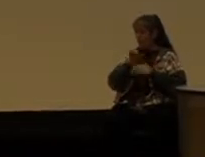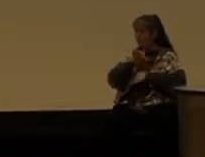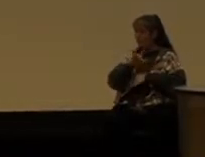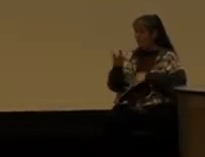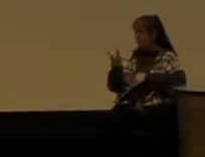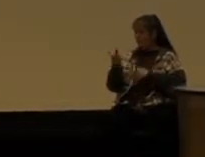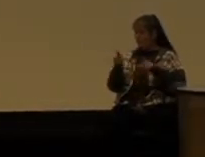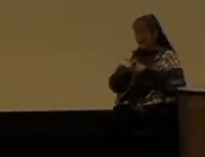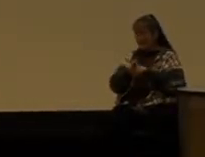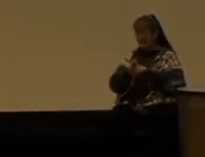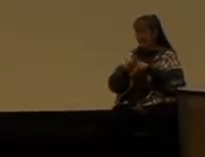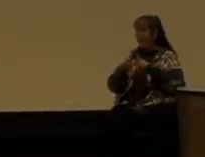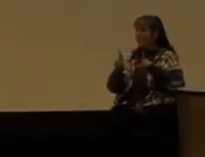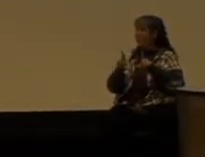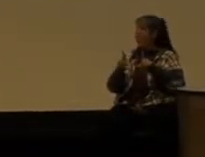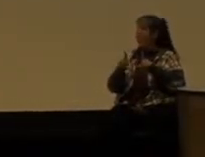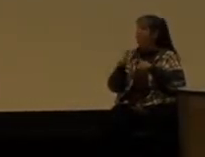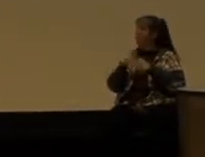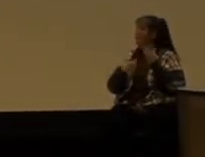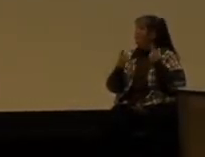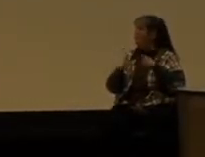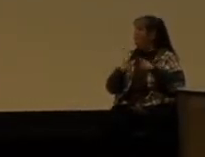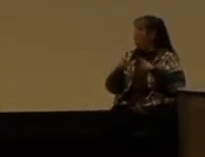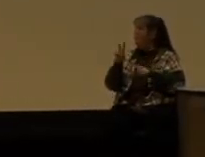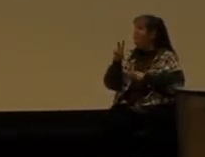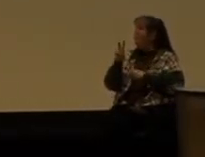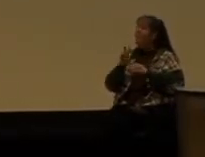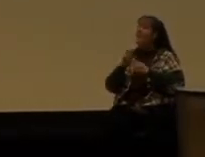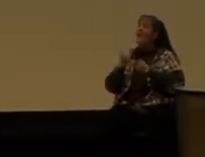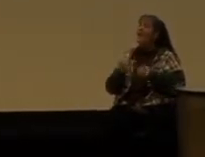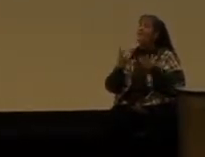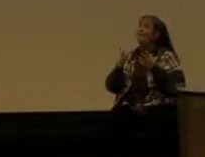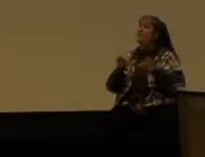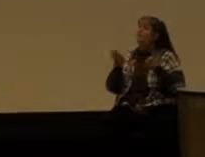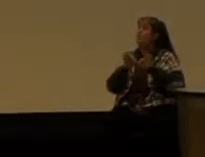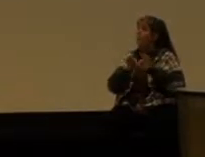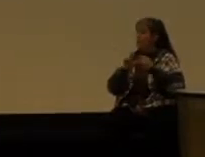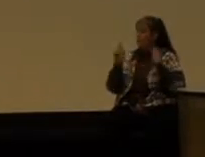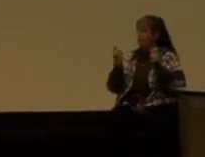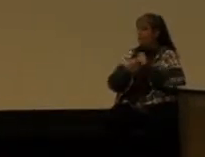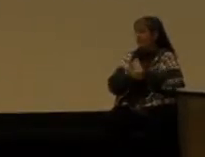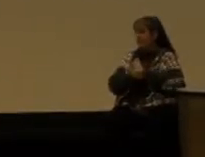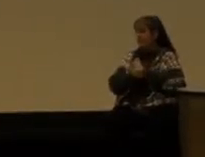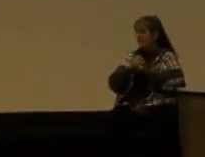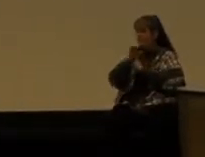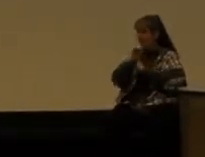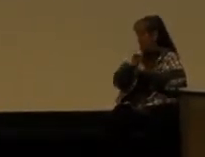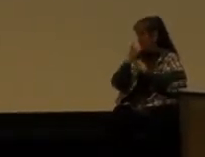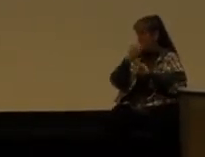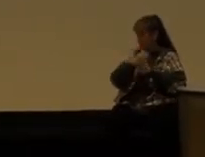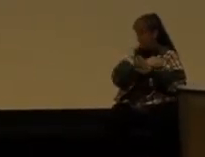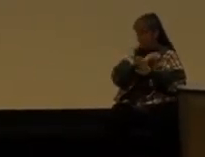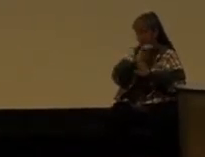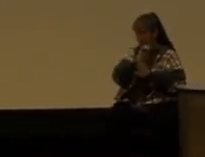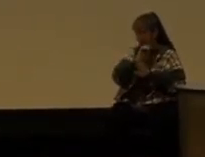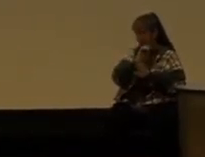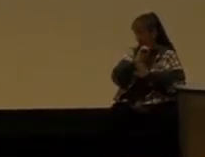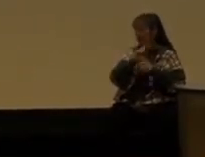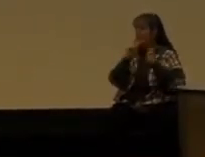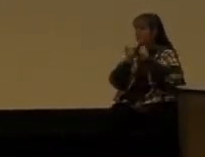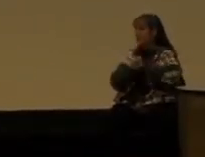same. The only thing I will do is the value will change, right? So it will go from 0 to